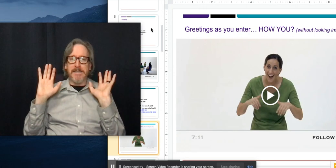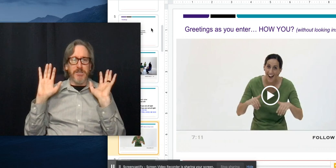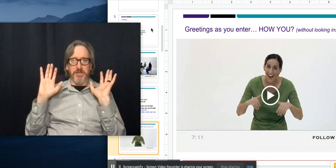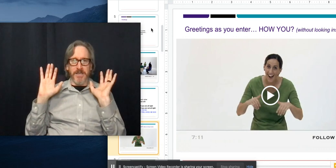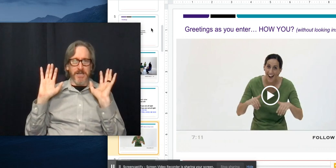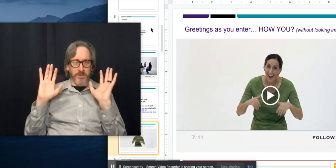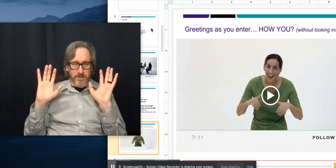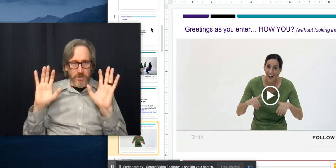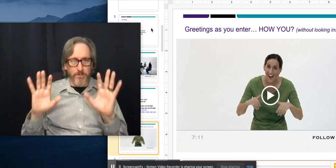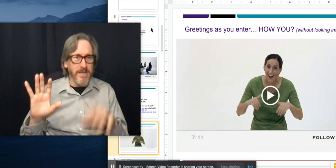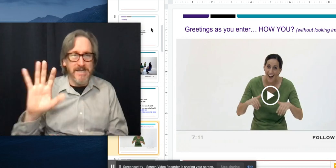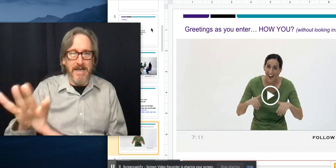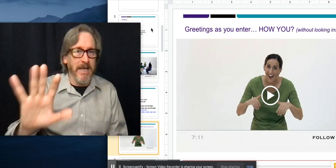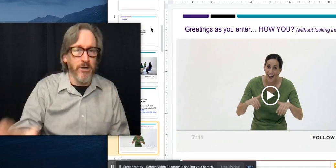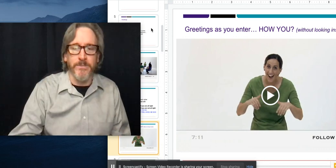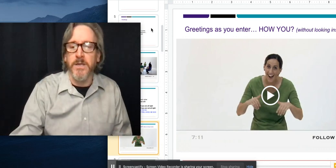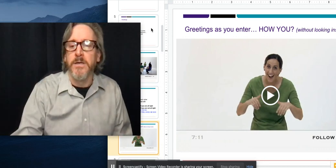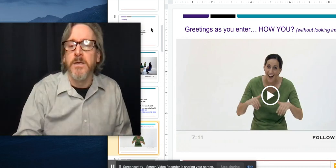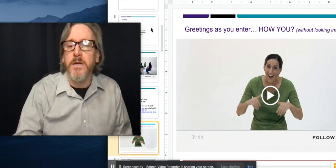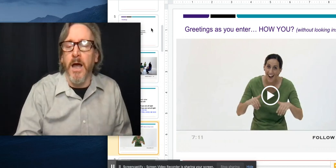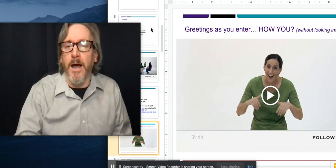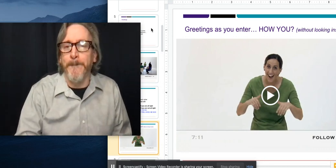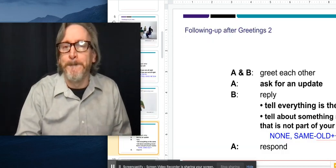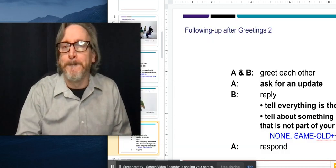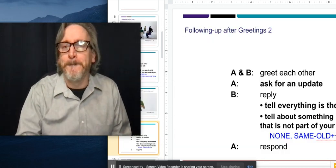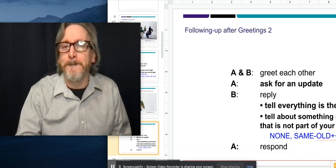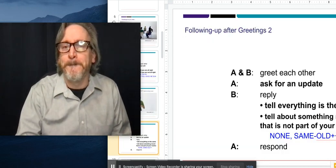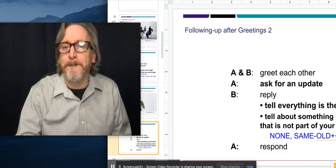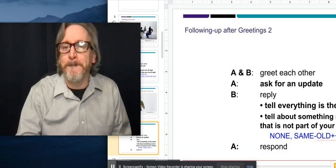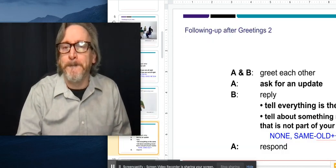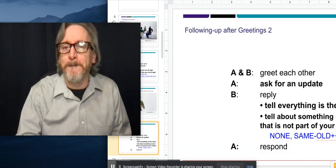relax. You don't be insane like her.